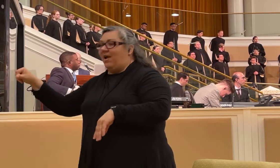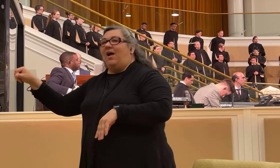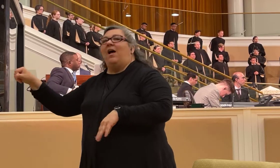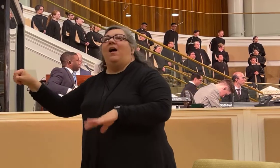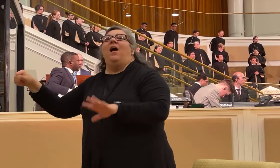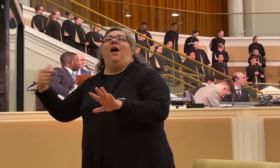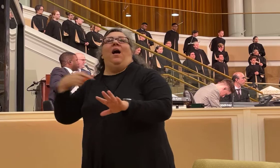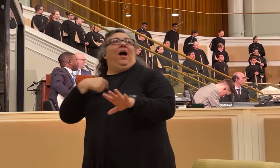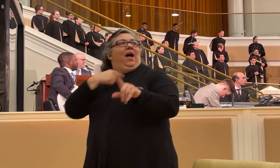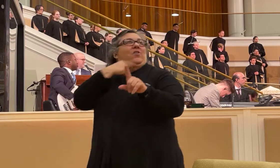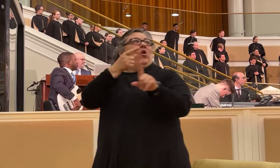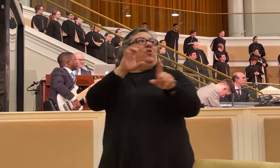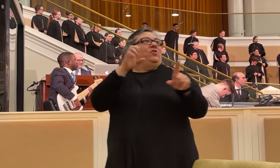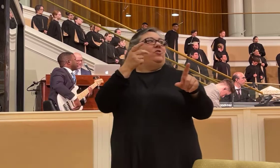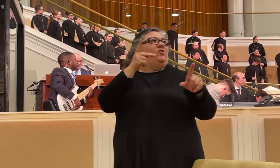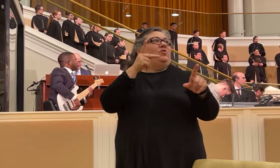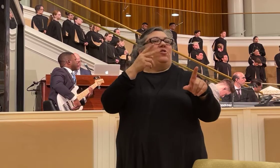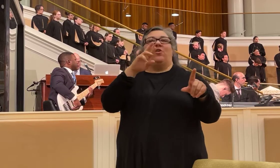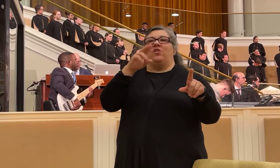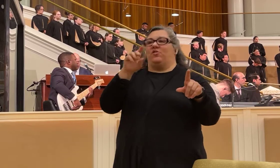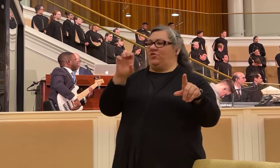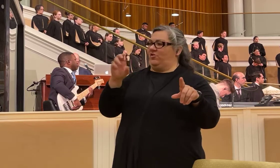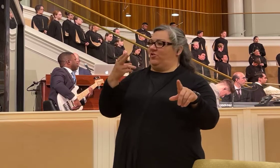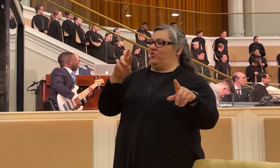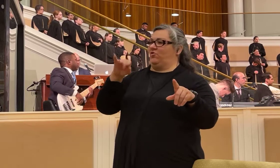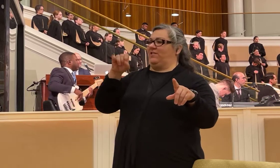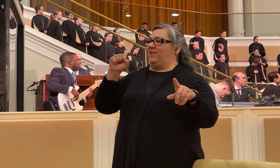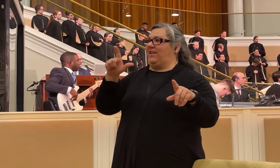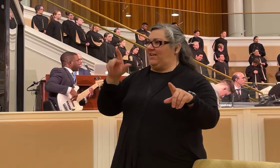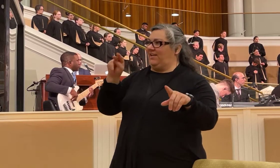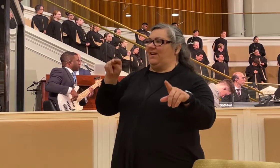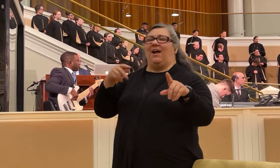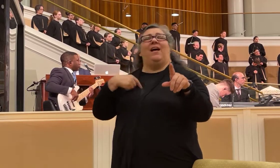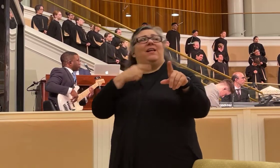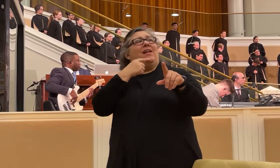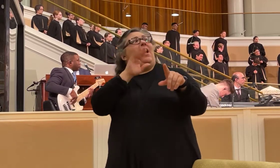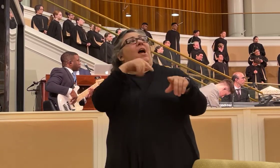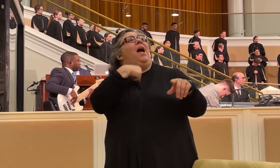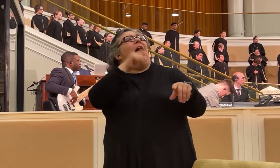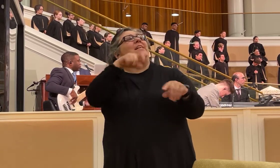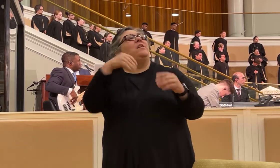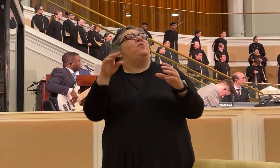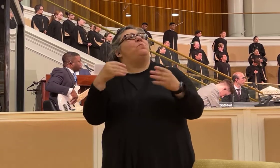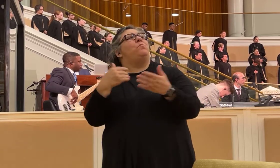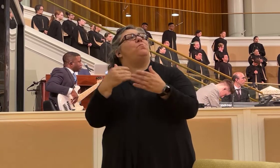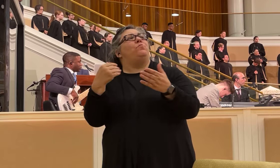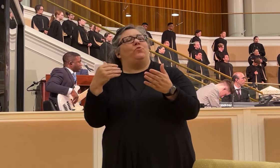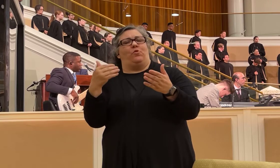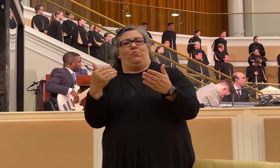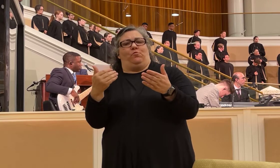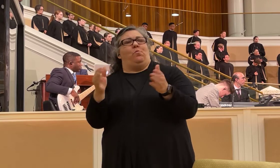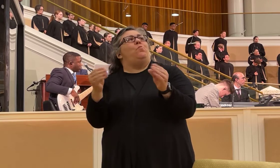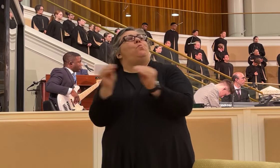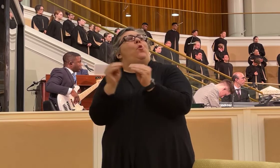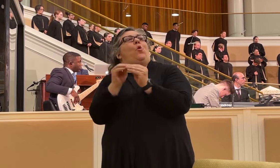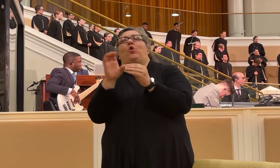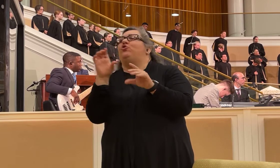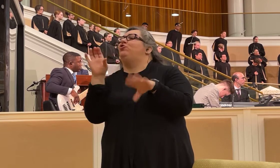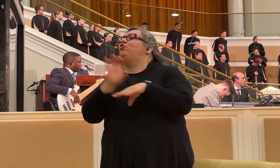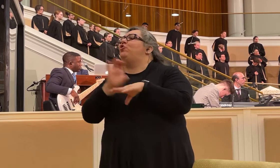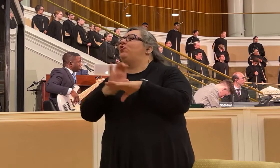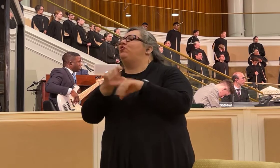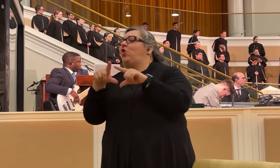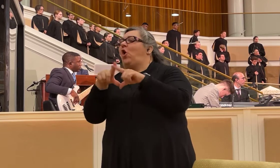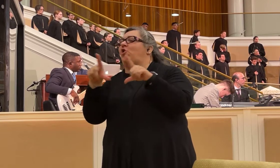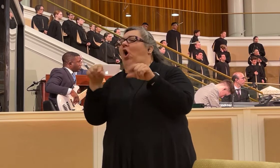told Crystal, and I said, Crystal, order me some new church business cards. I'm out of them. I want one that says, you're